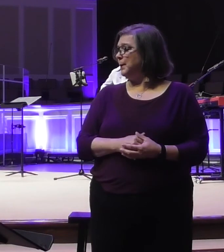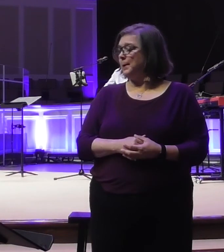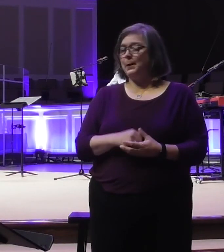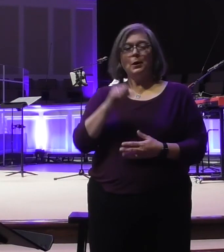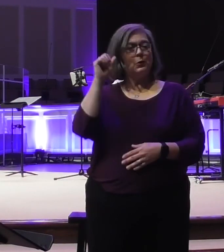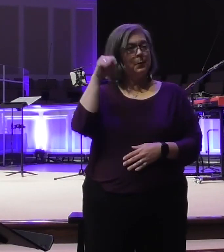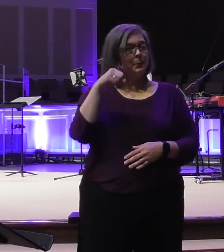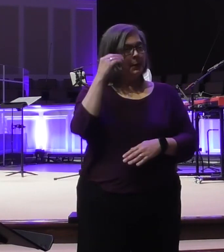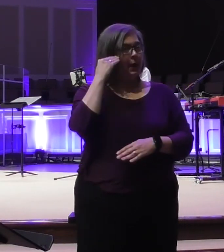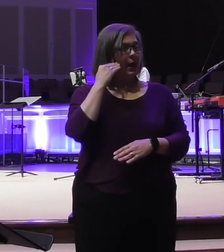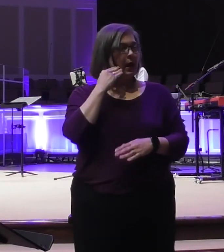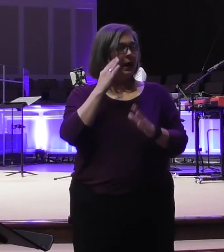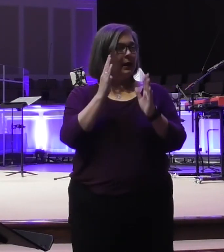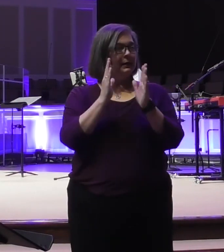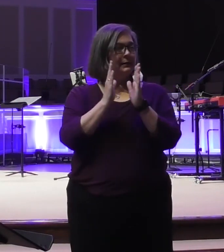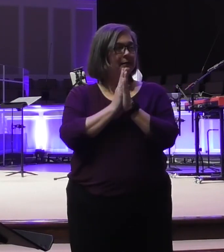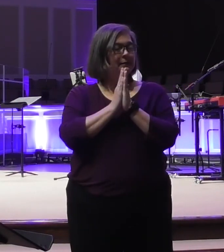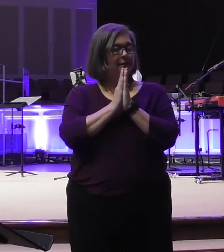Would you bow your heads with me?